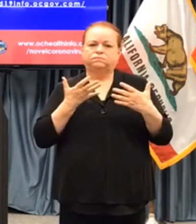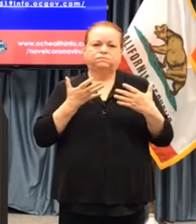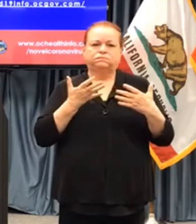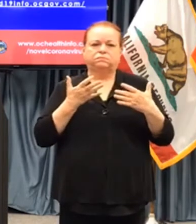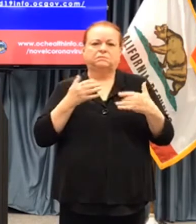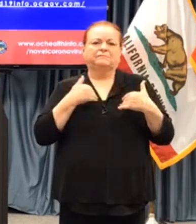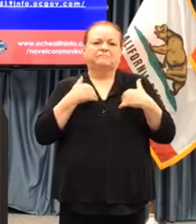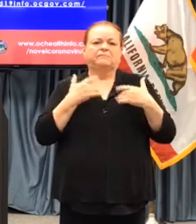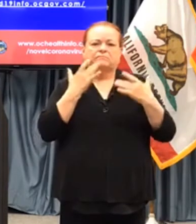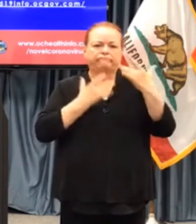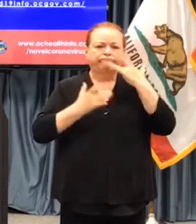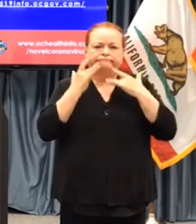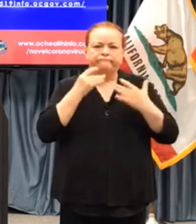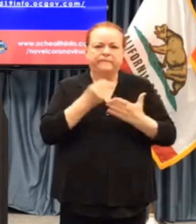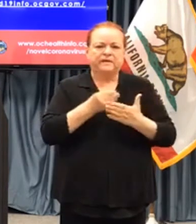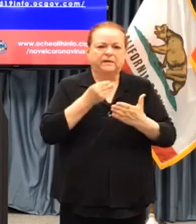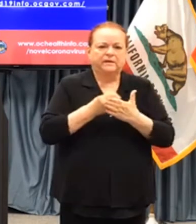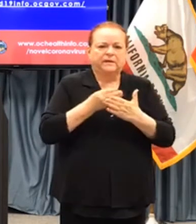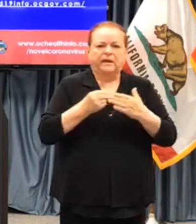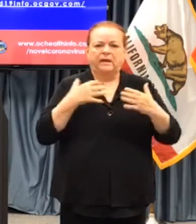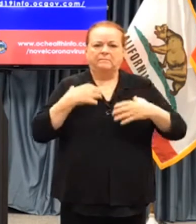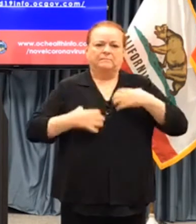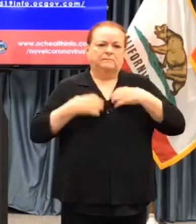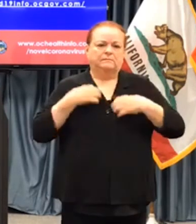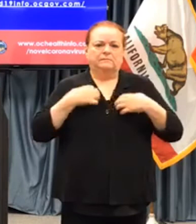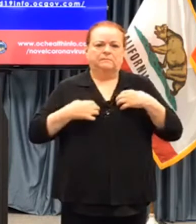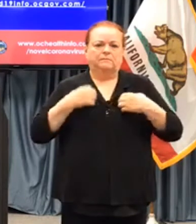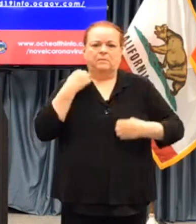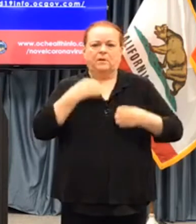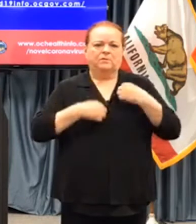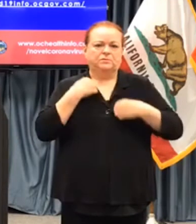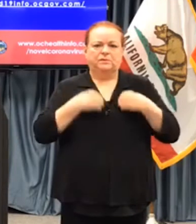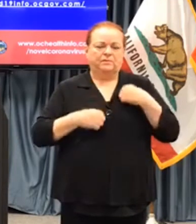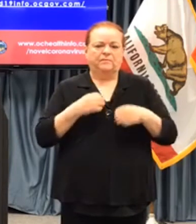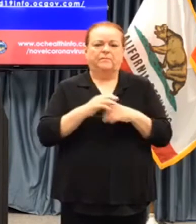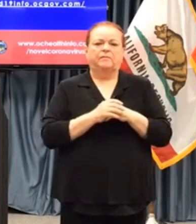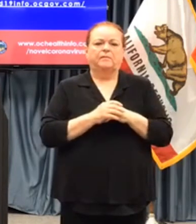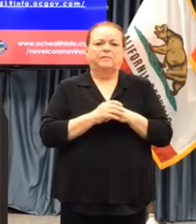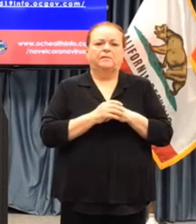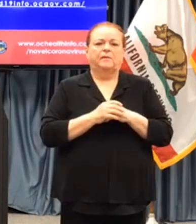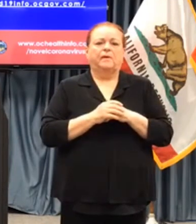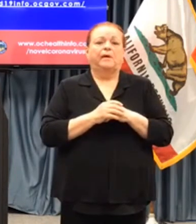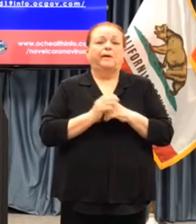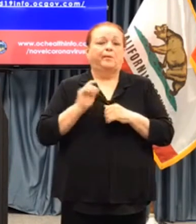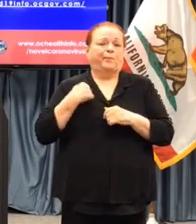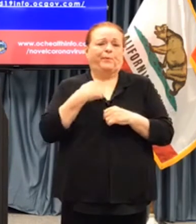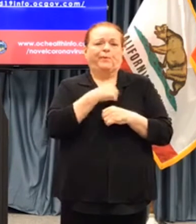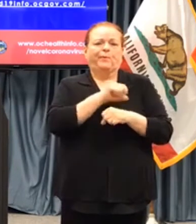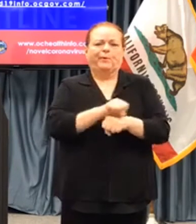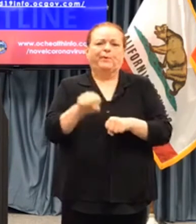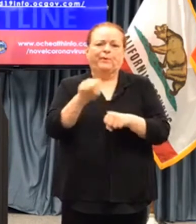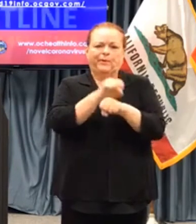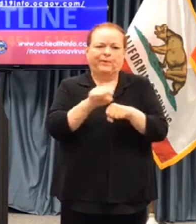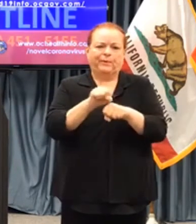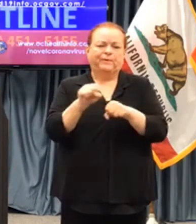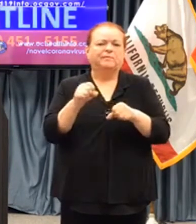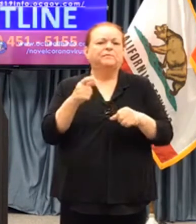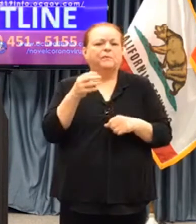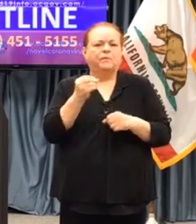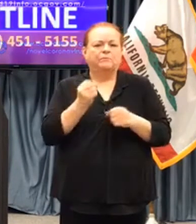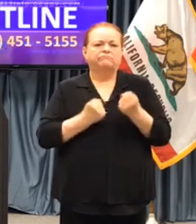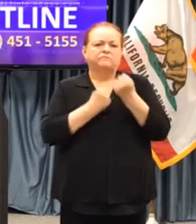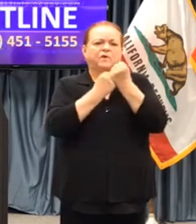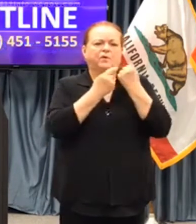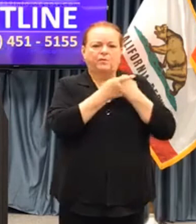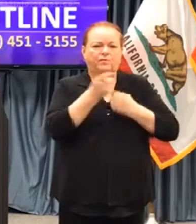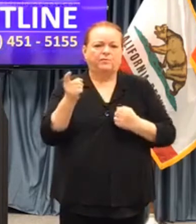related to COVID-19. Please note that your county is working hard to assist you during this time and in the months